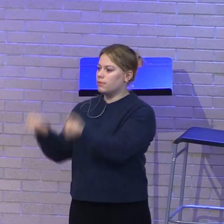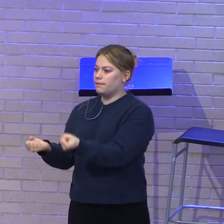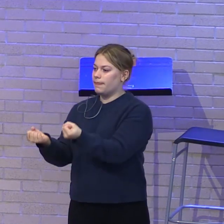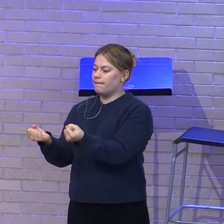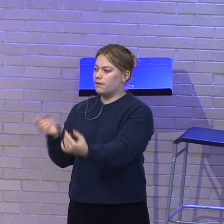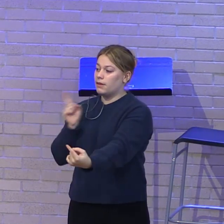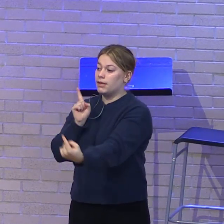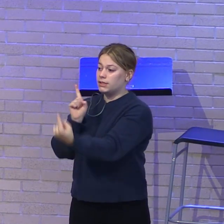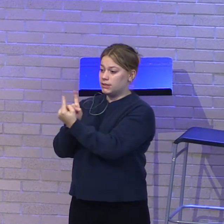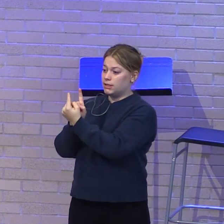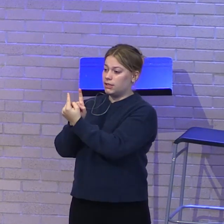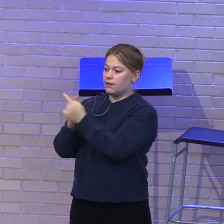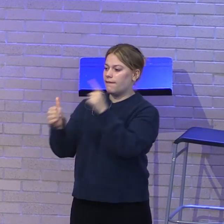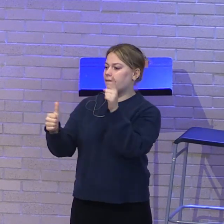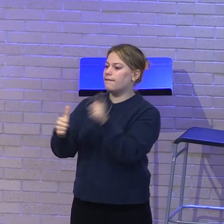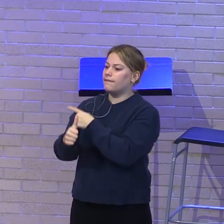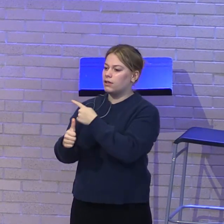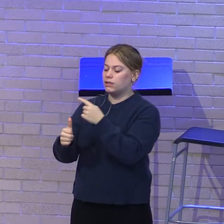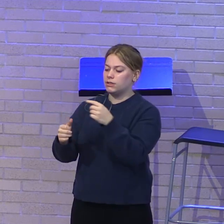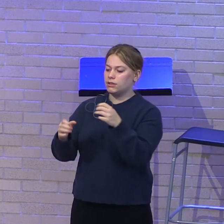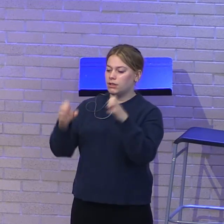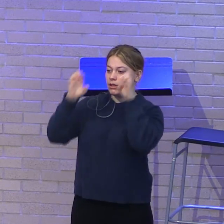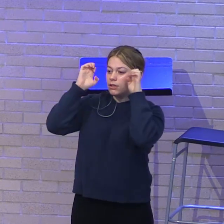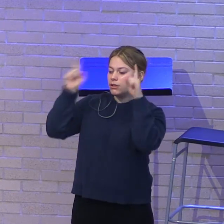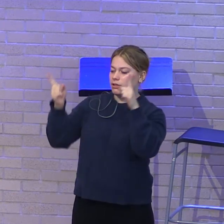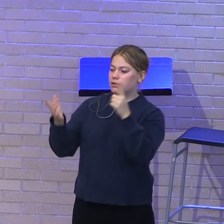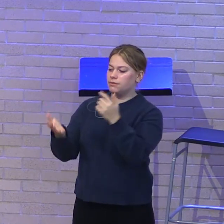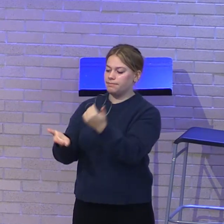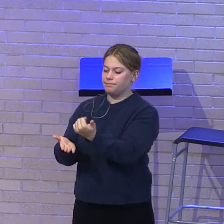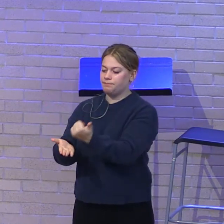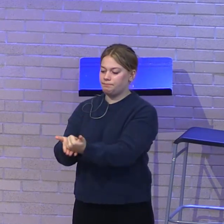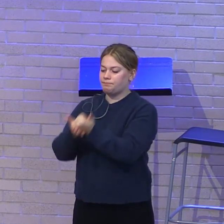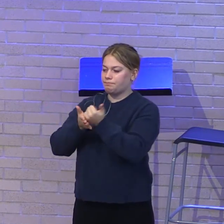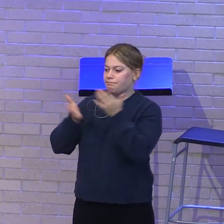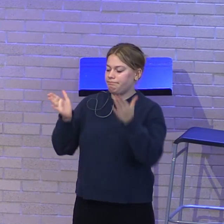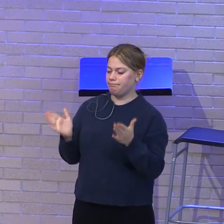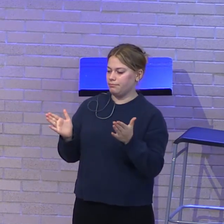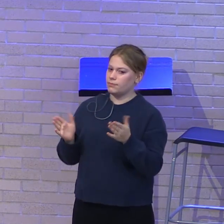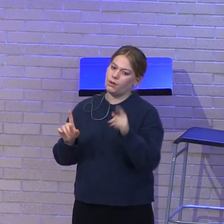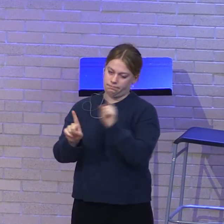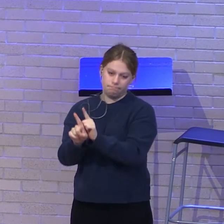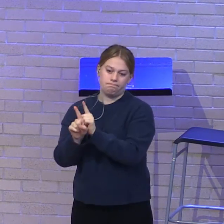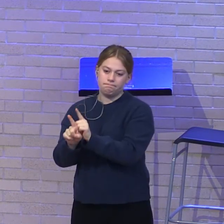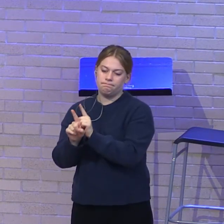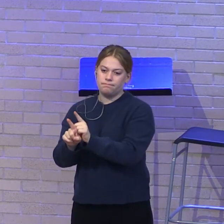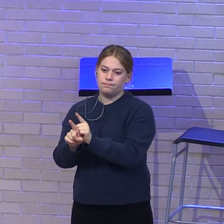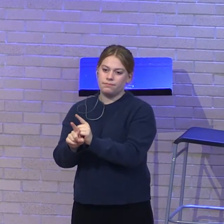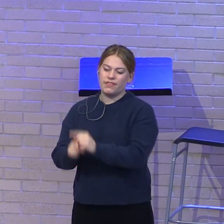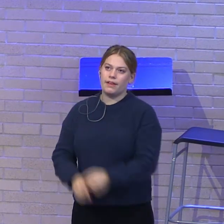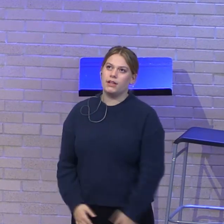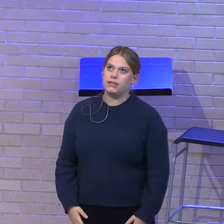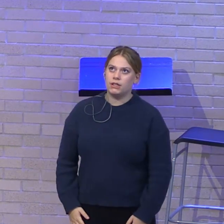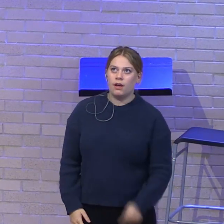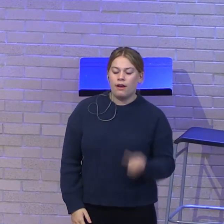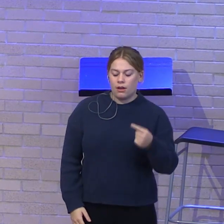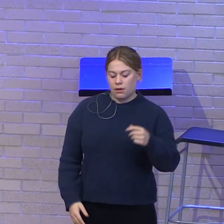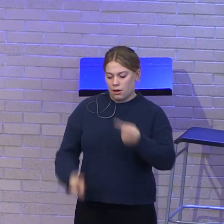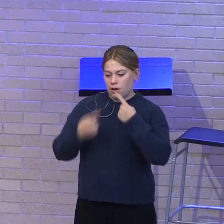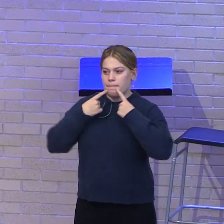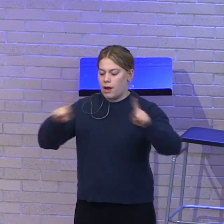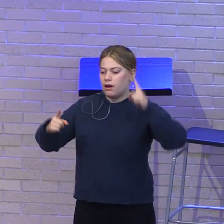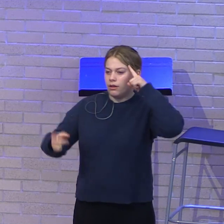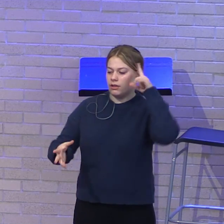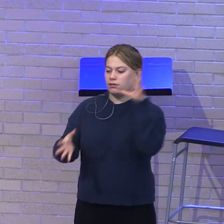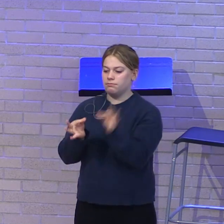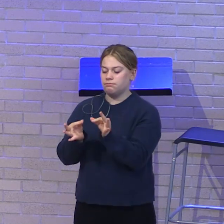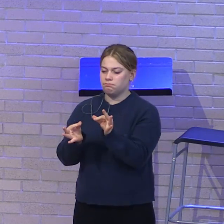my first ever academic helper, or tutor, if you will. I had finally bit the bullet and got one, after struggling for 3